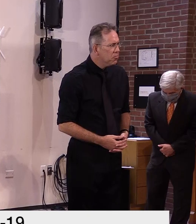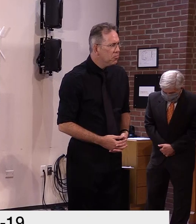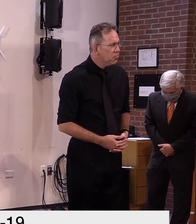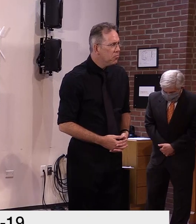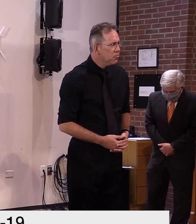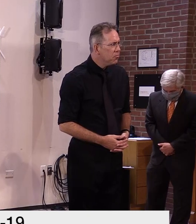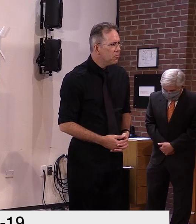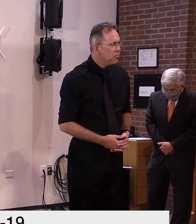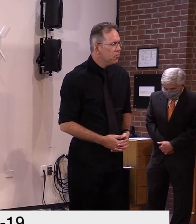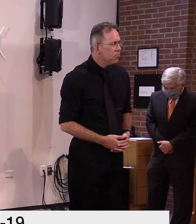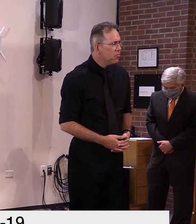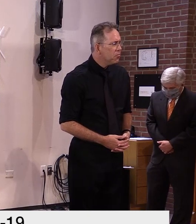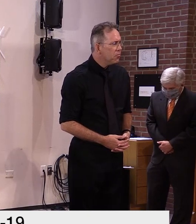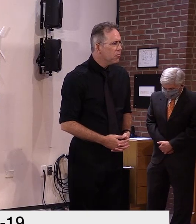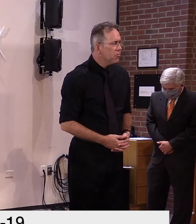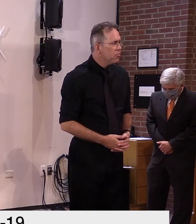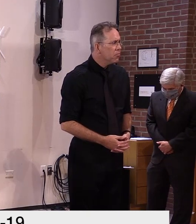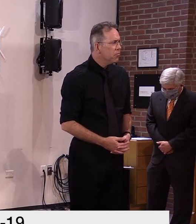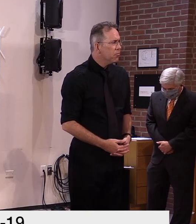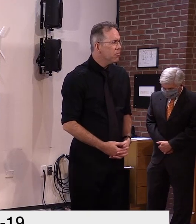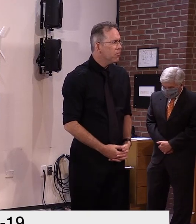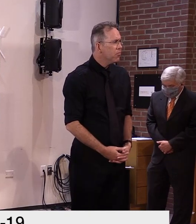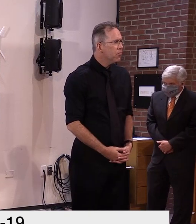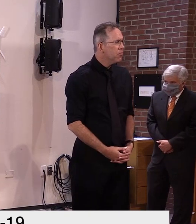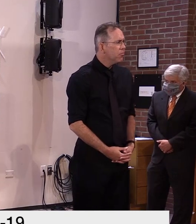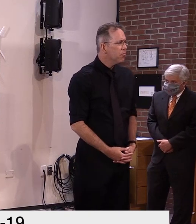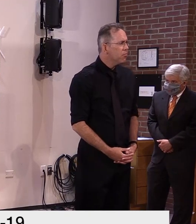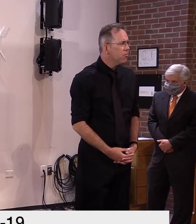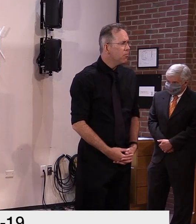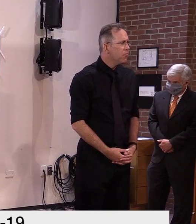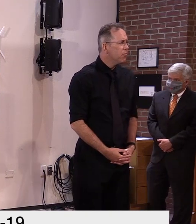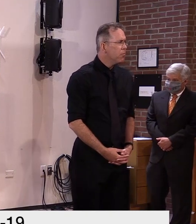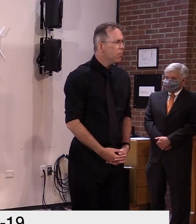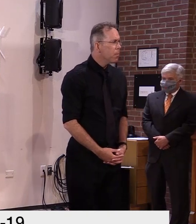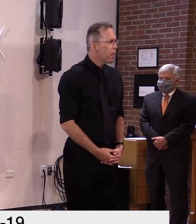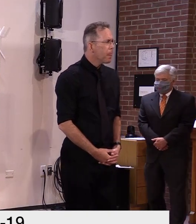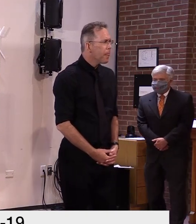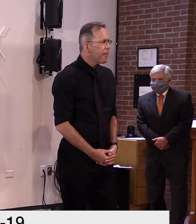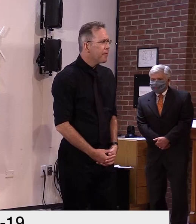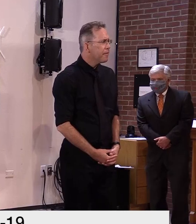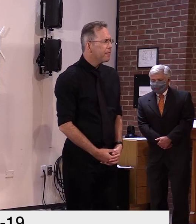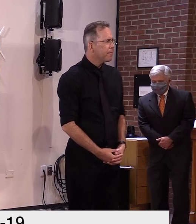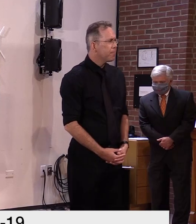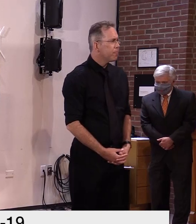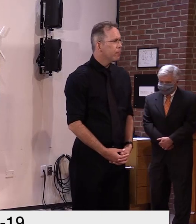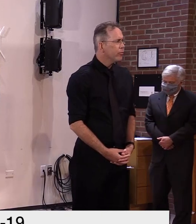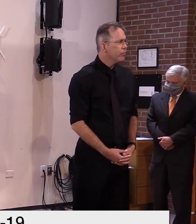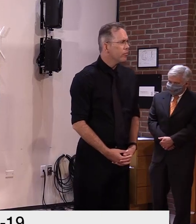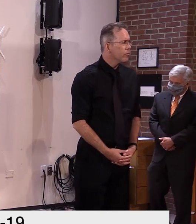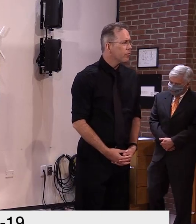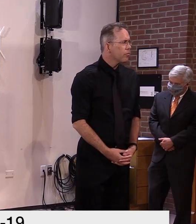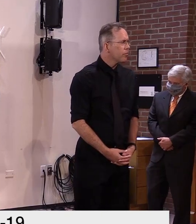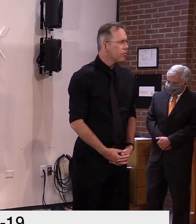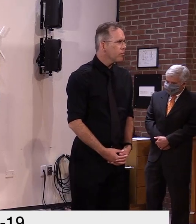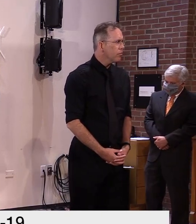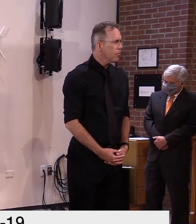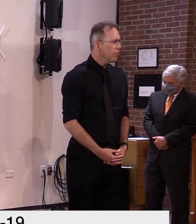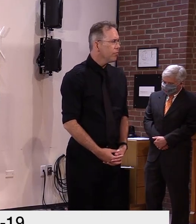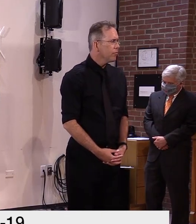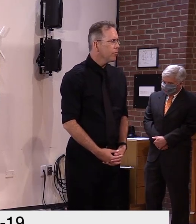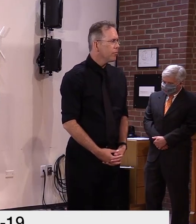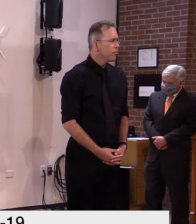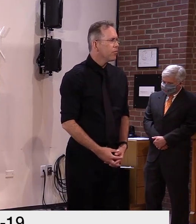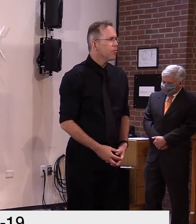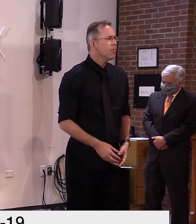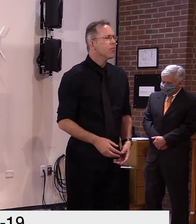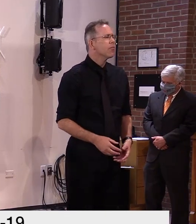school. I wanted to know how you know that. And my second question, just as UVM students are tested every